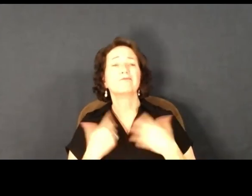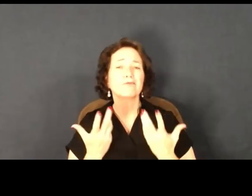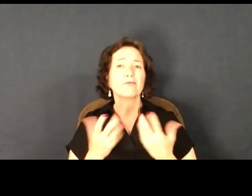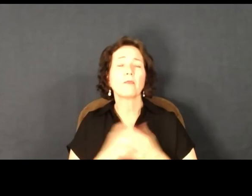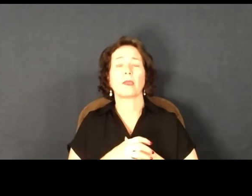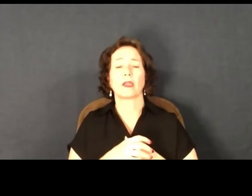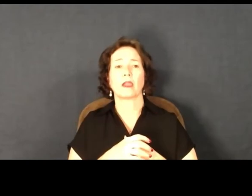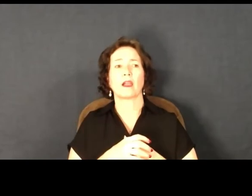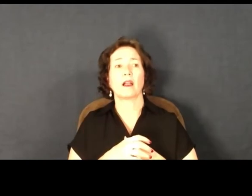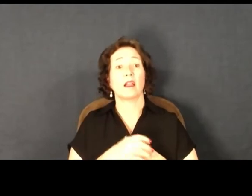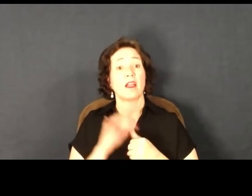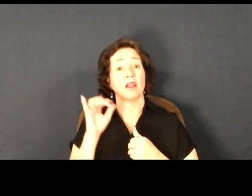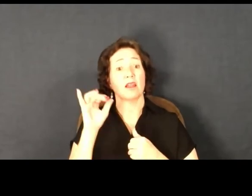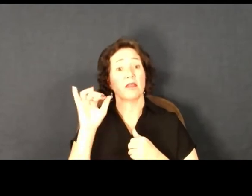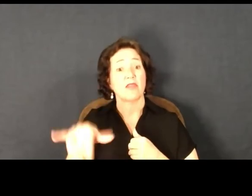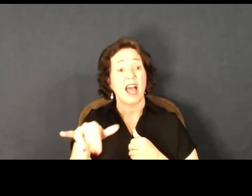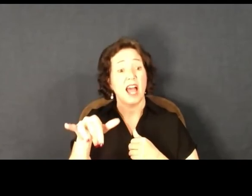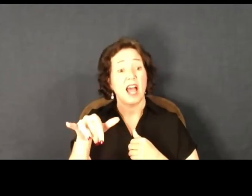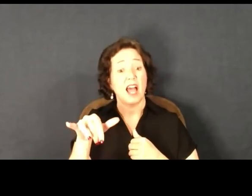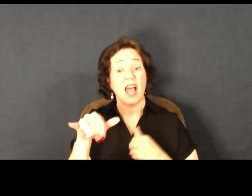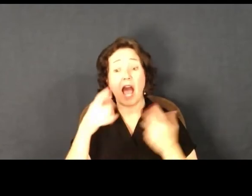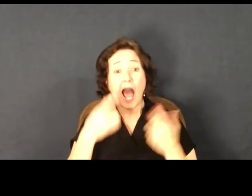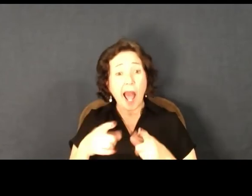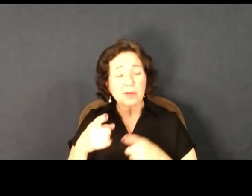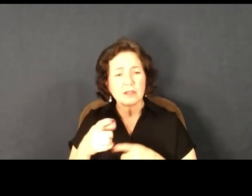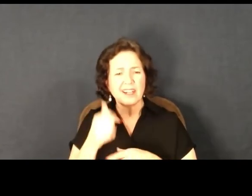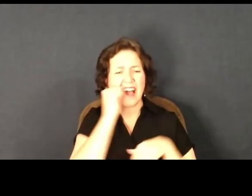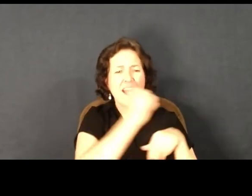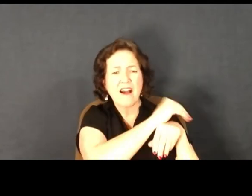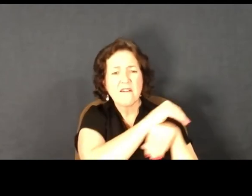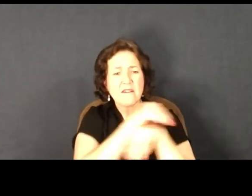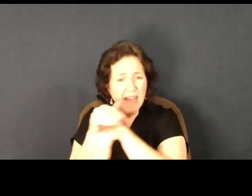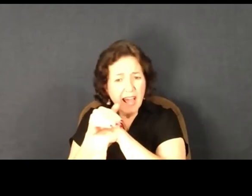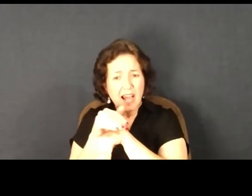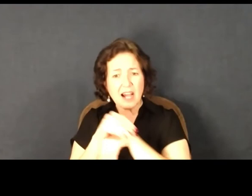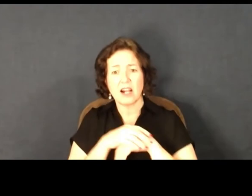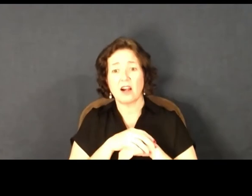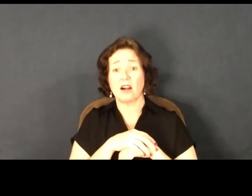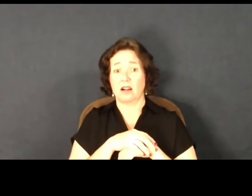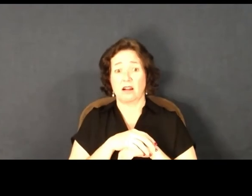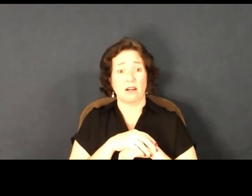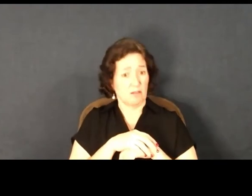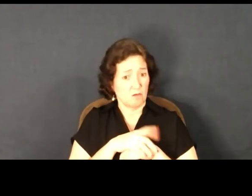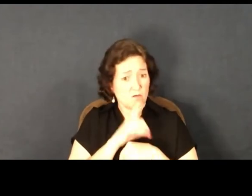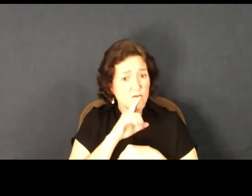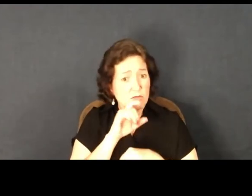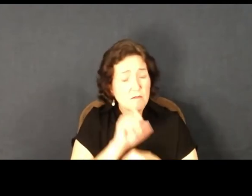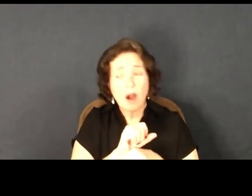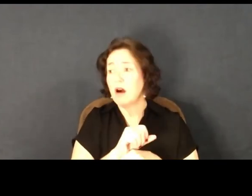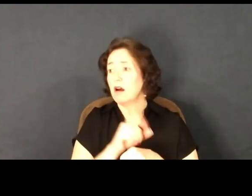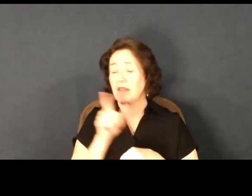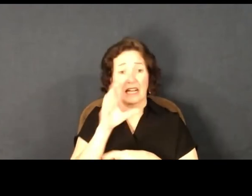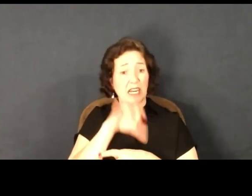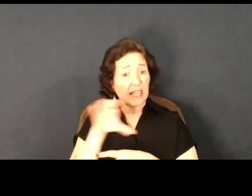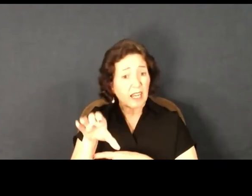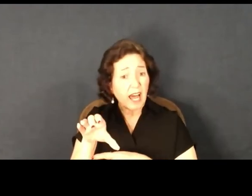this went on night after night, noche tras noche. Clickety-clack